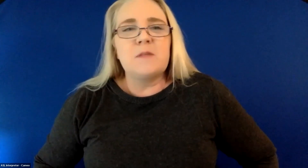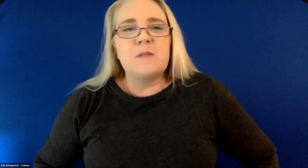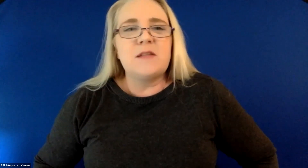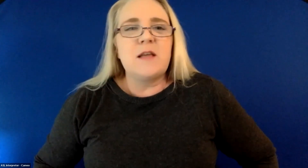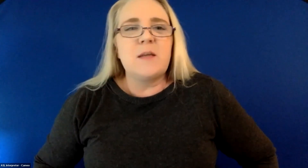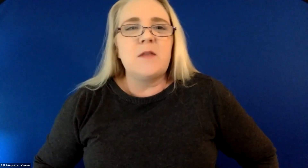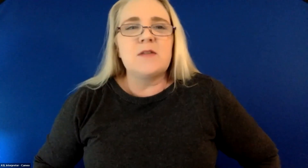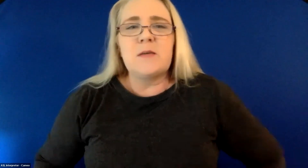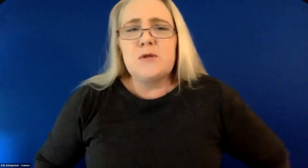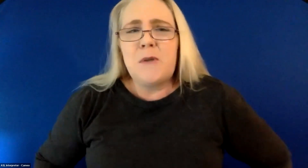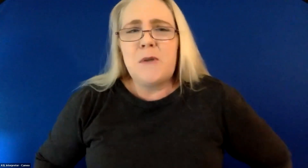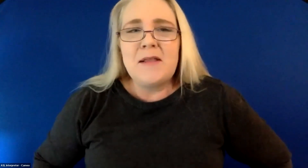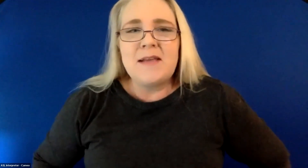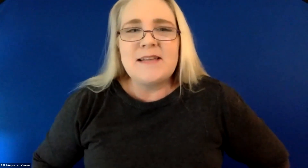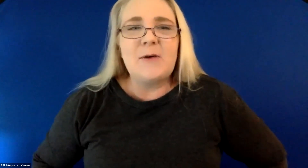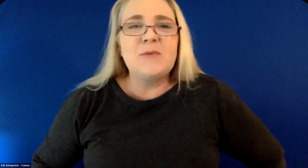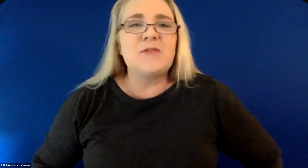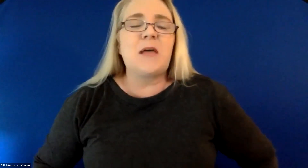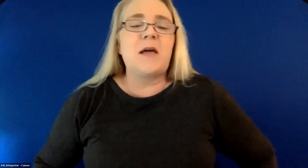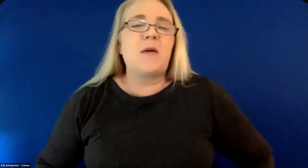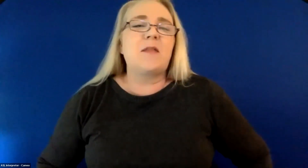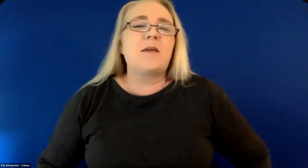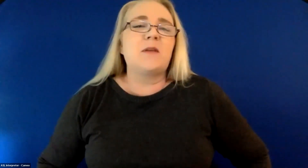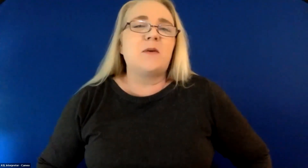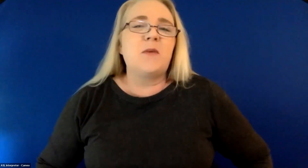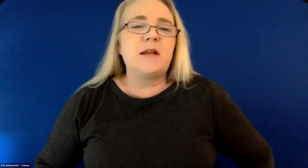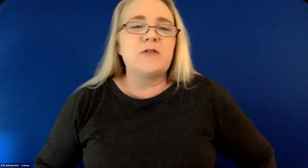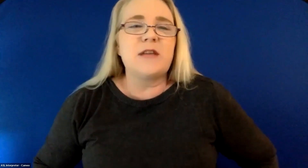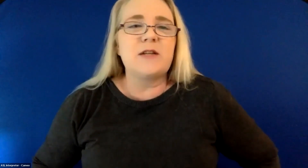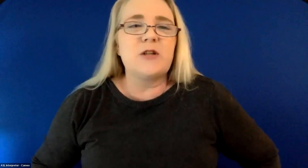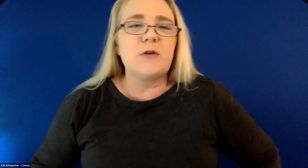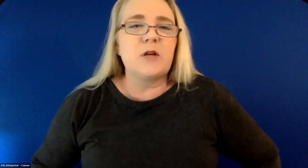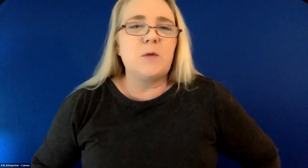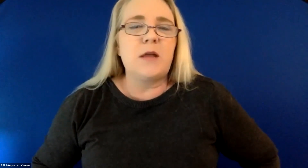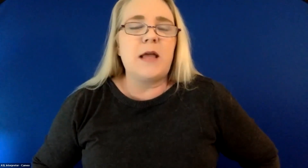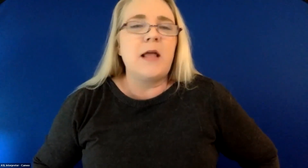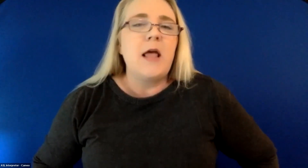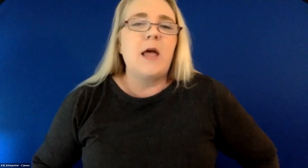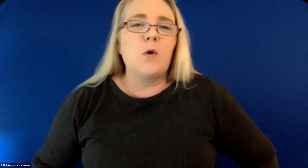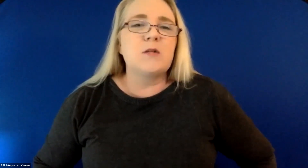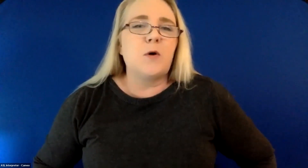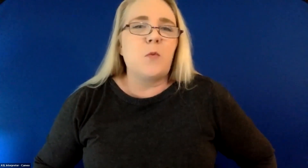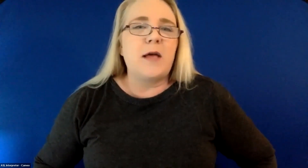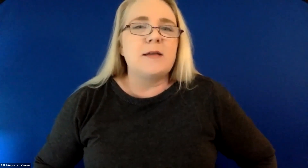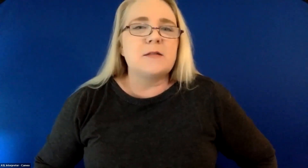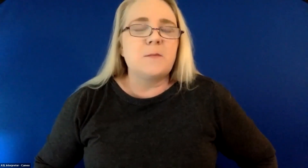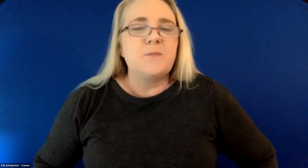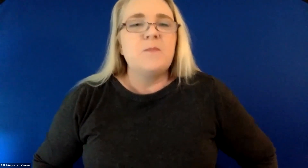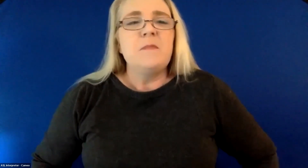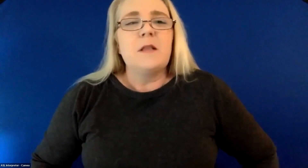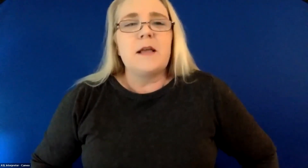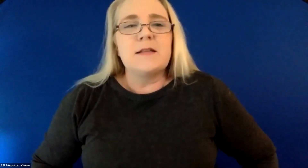come up and speak to them and they'll say, would you mind writing that down? So that way that, we can understand each other and communicate. It works both